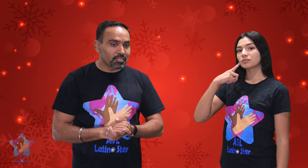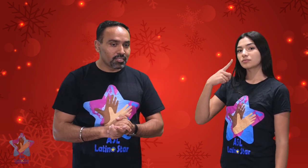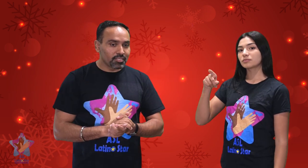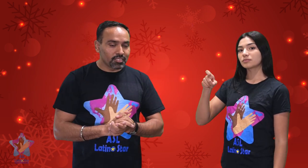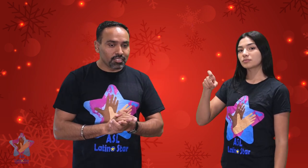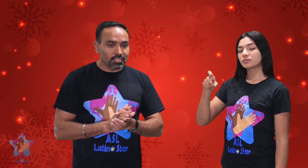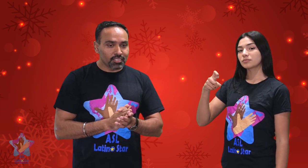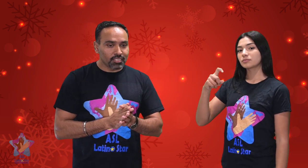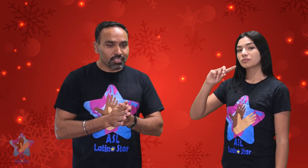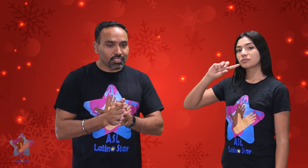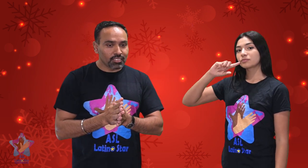Dulce de navidad.